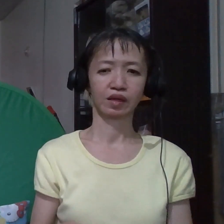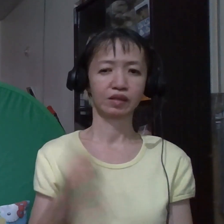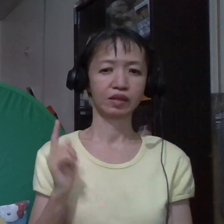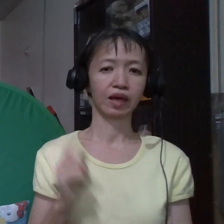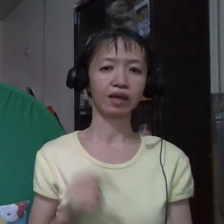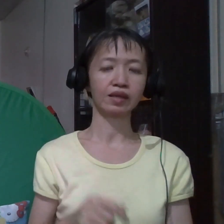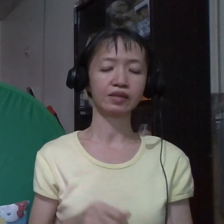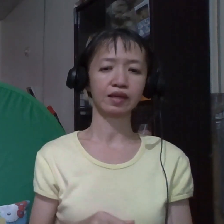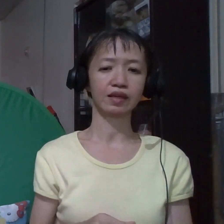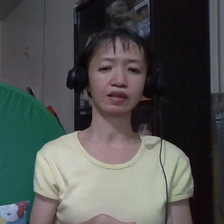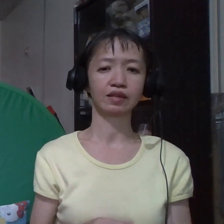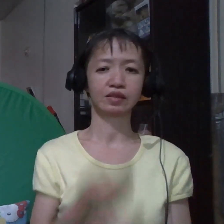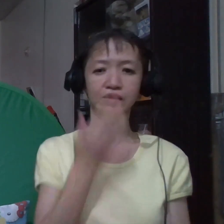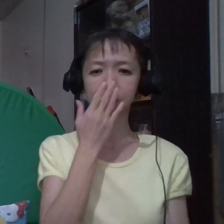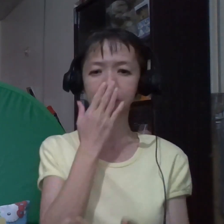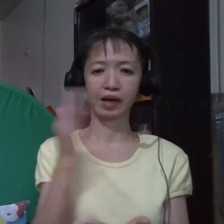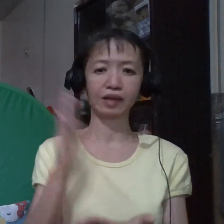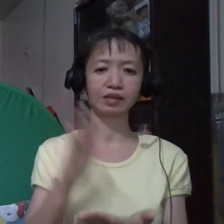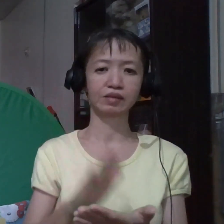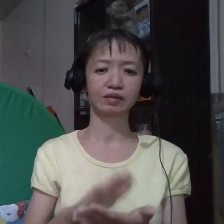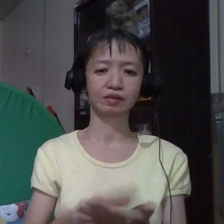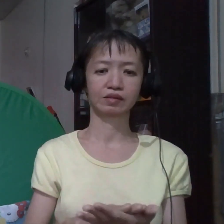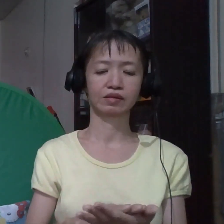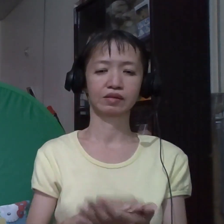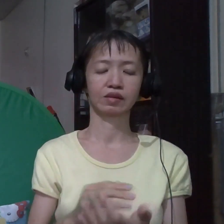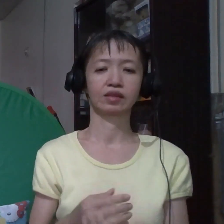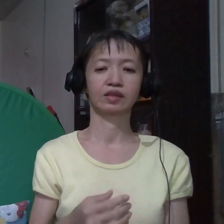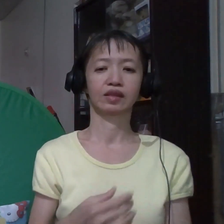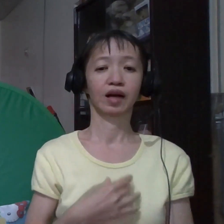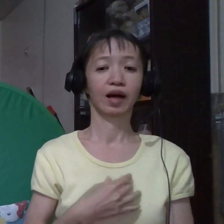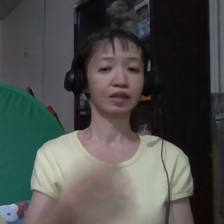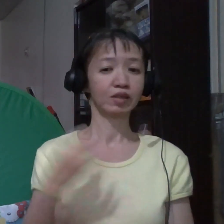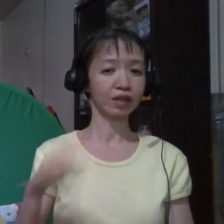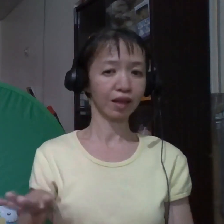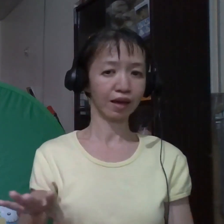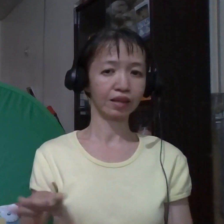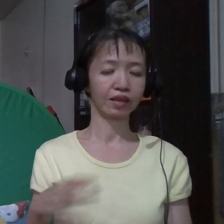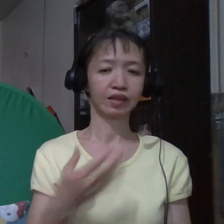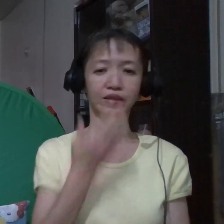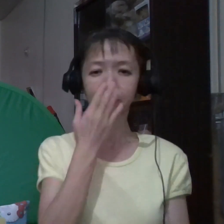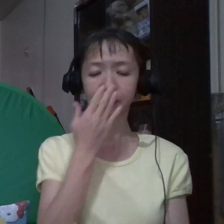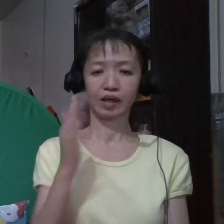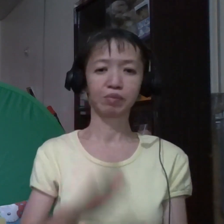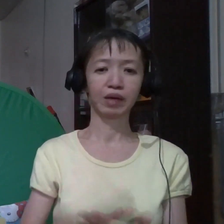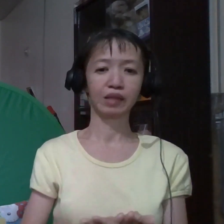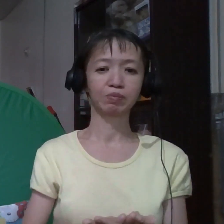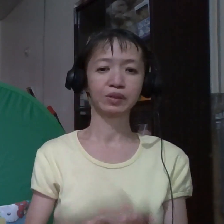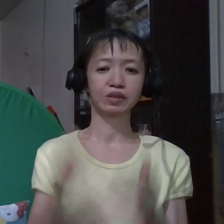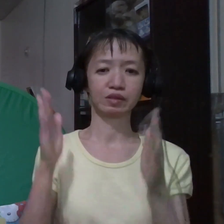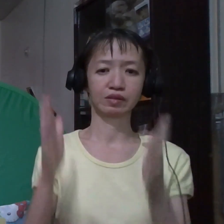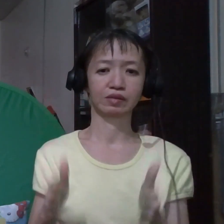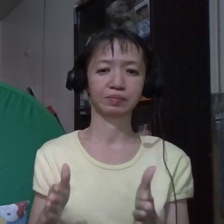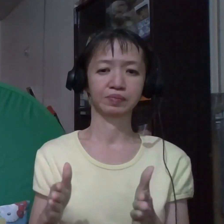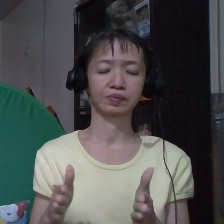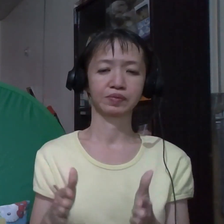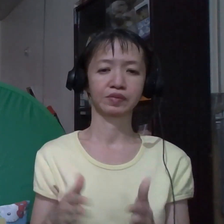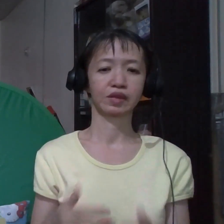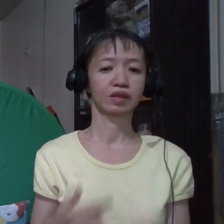In ASL is bad or I don't like a bad person.